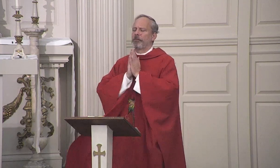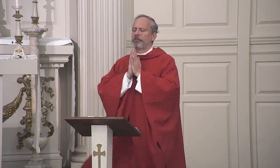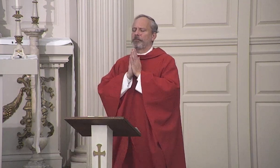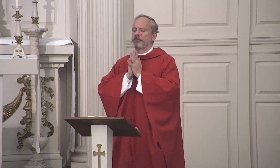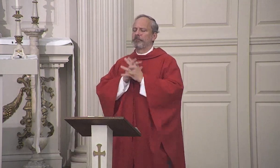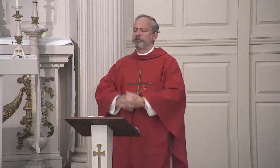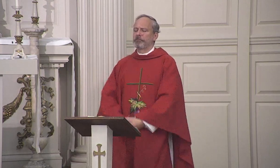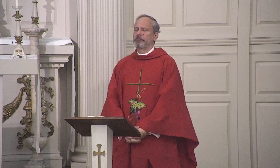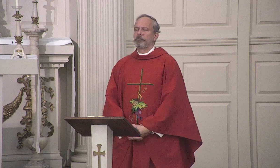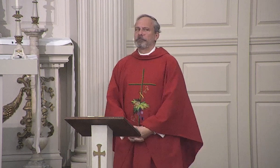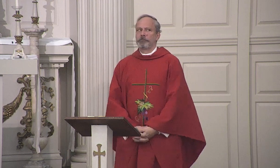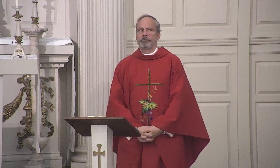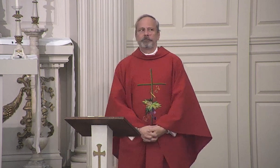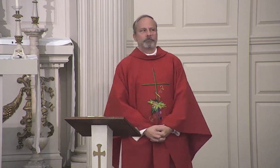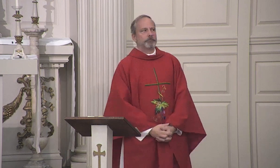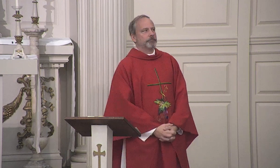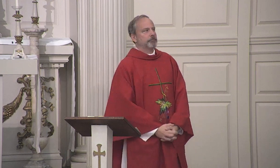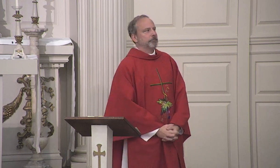Amen.